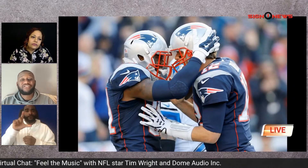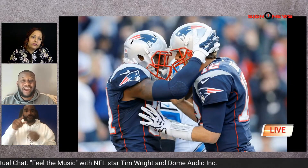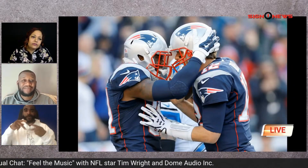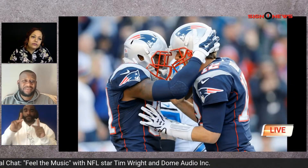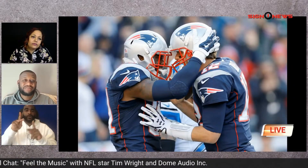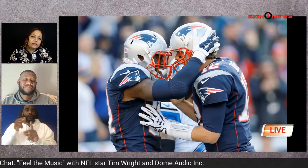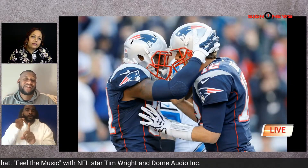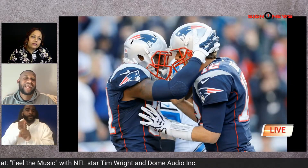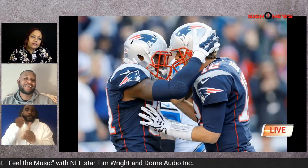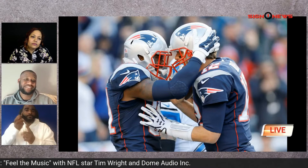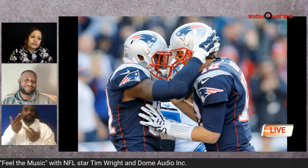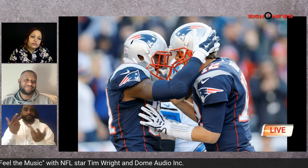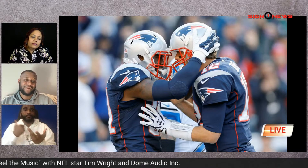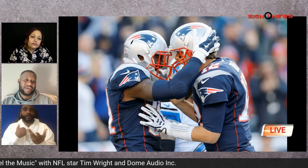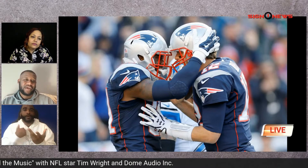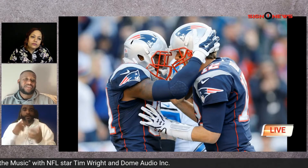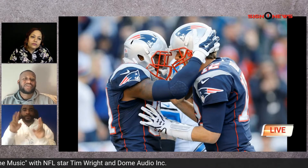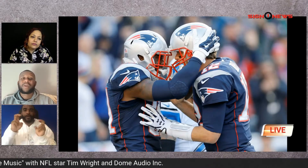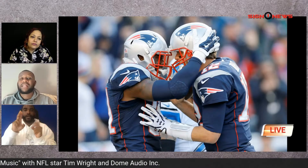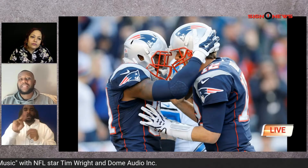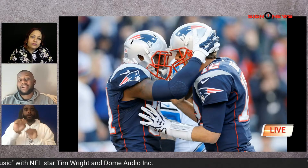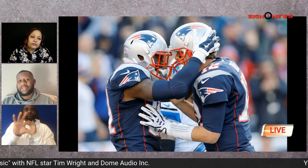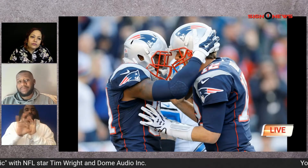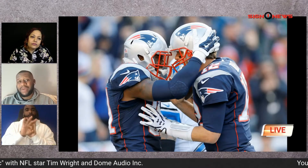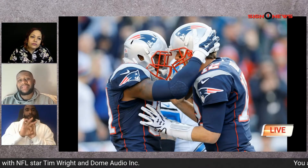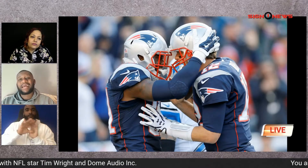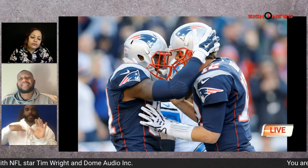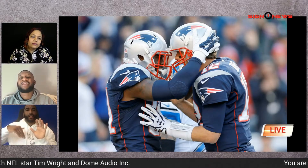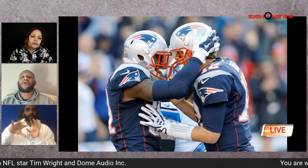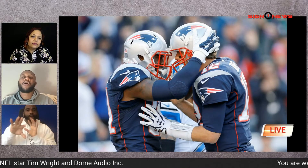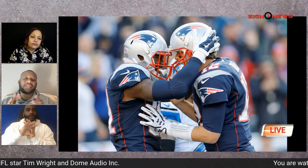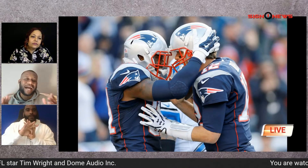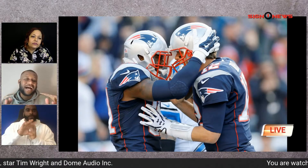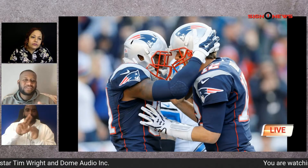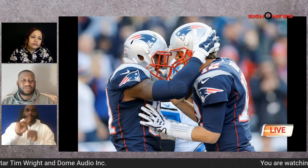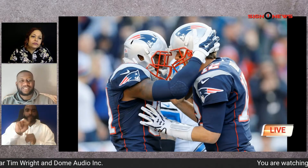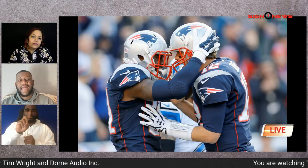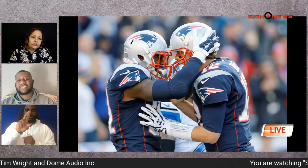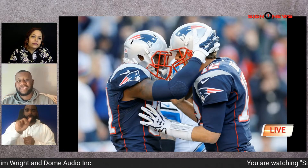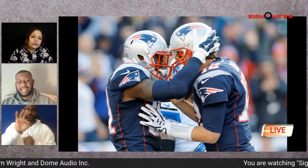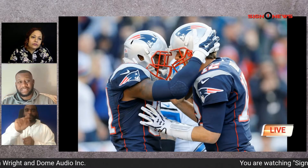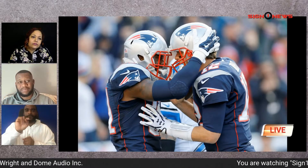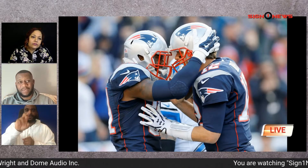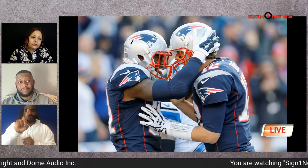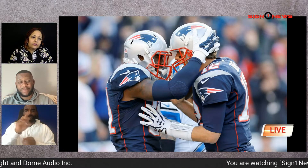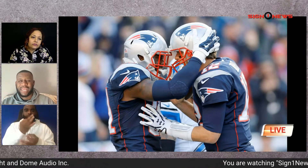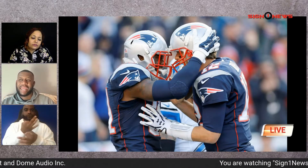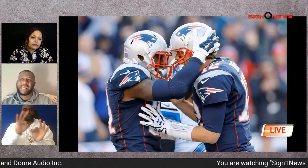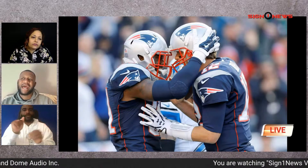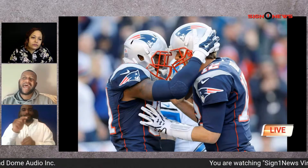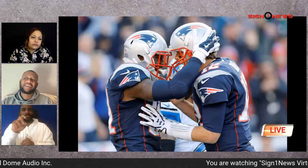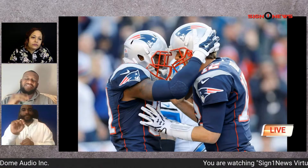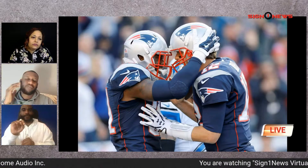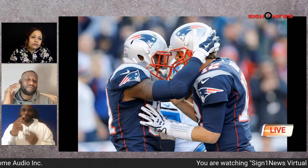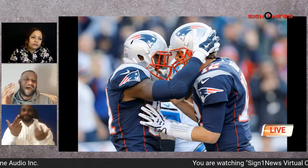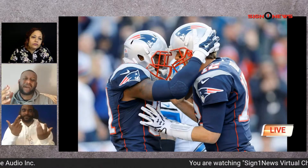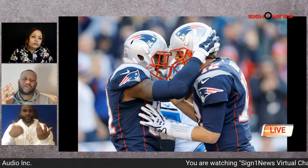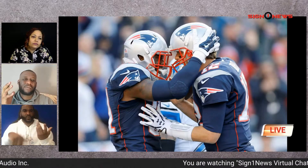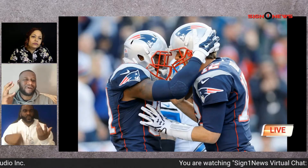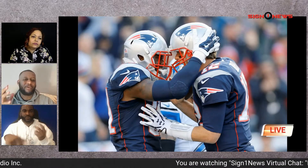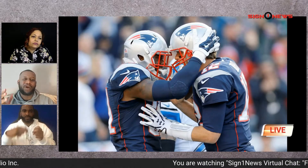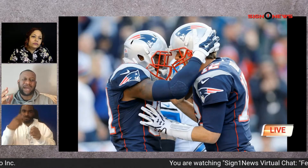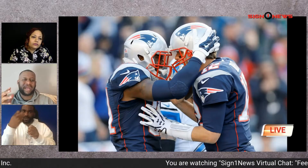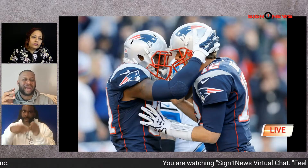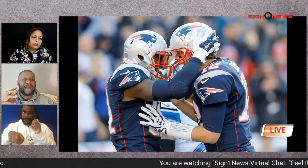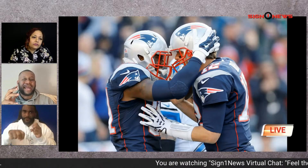an undrafted free agent. So that literally meant that all the odds were stacked against me, and I had to